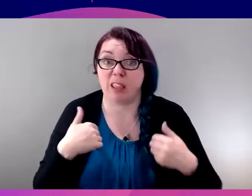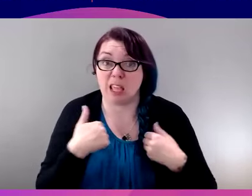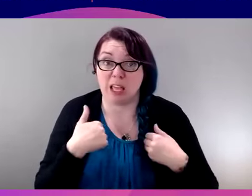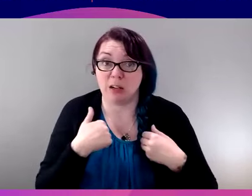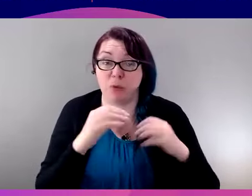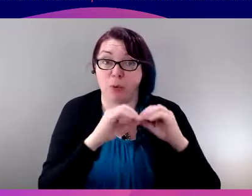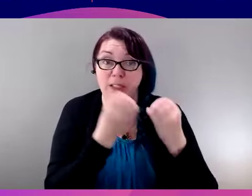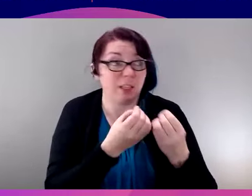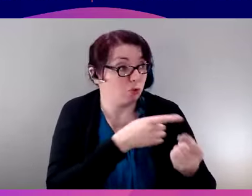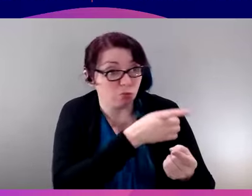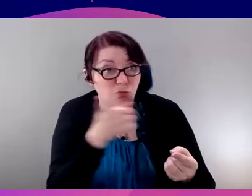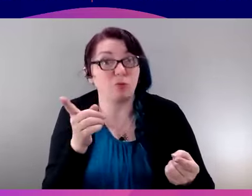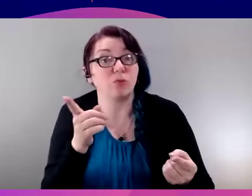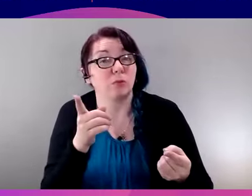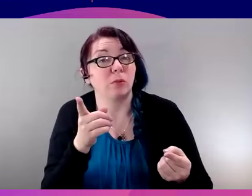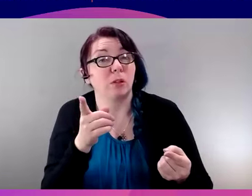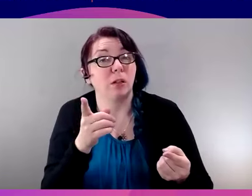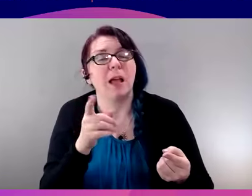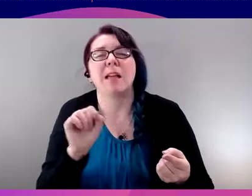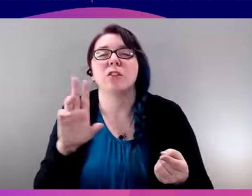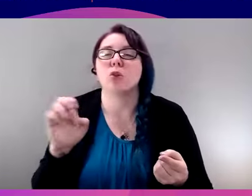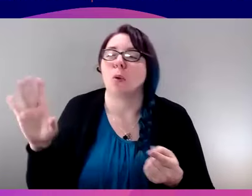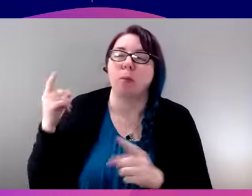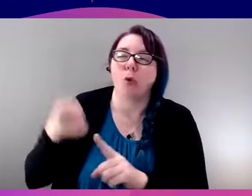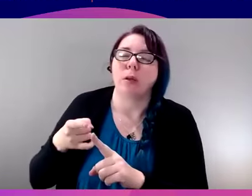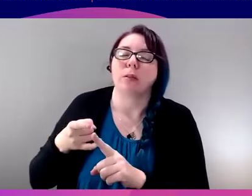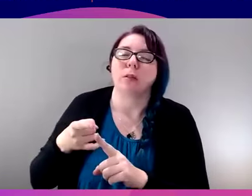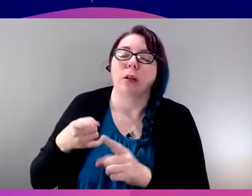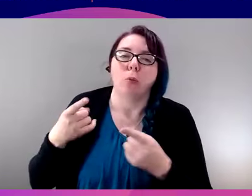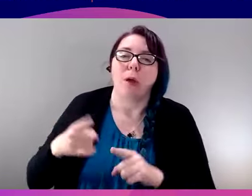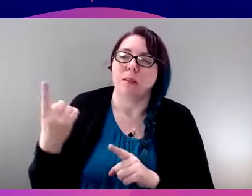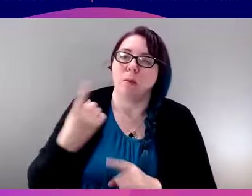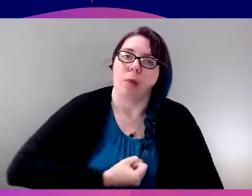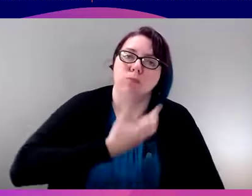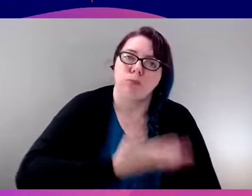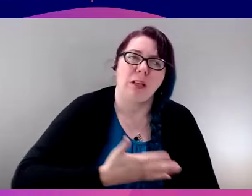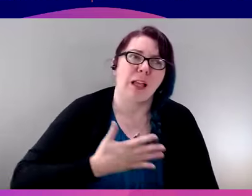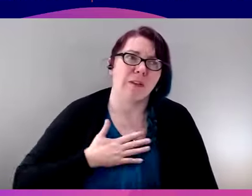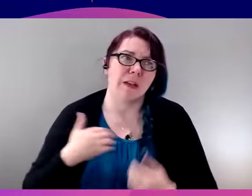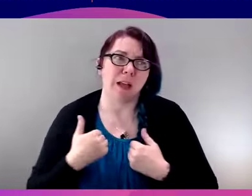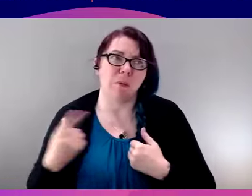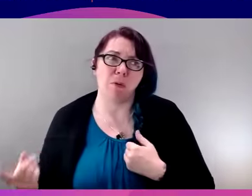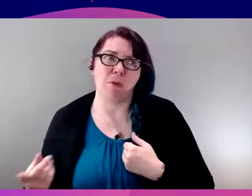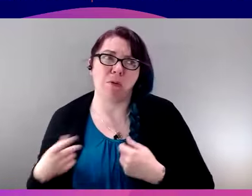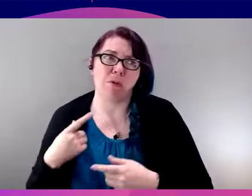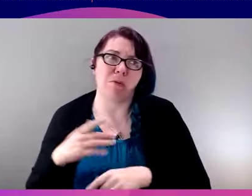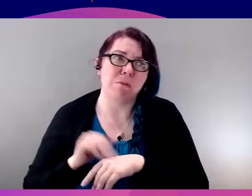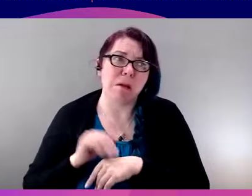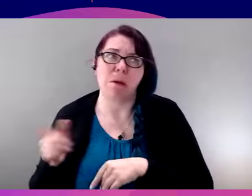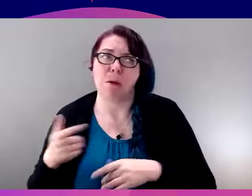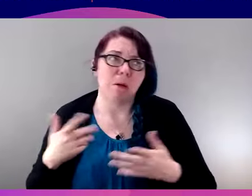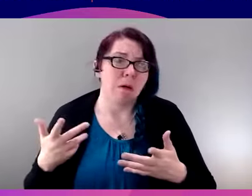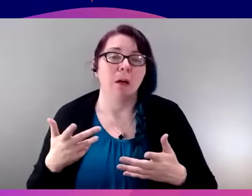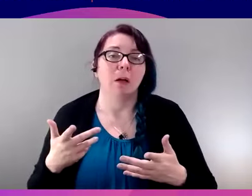validating the bond between a person and their animal is it's so huge, it's so affirming. So I think those are all really